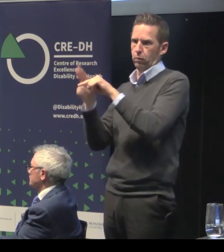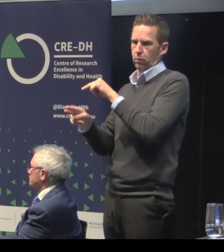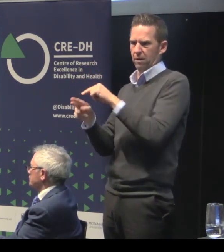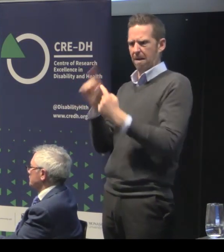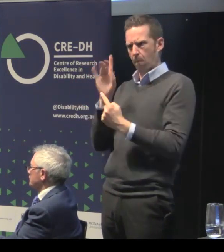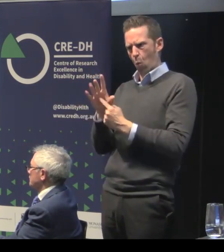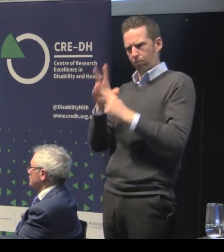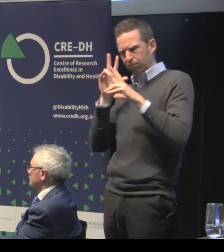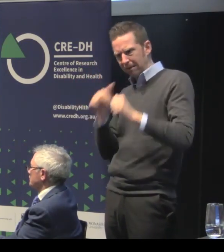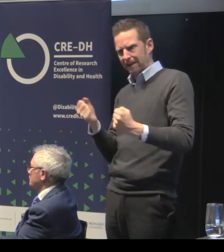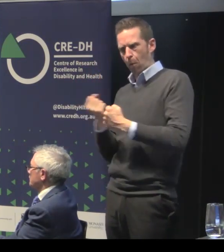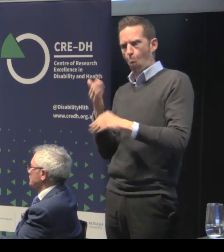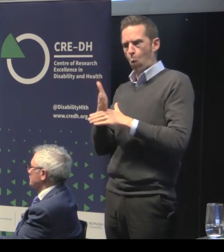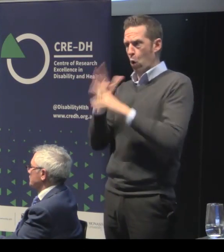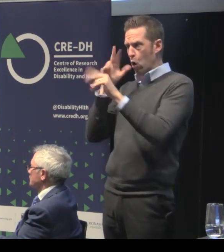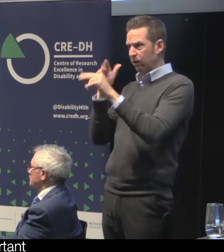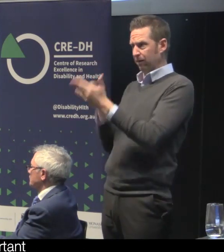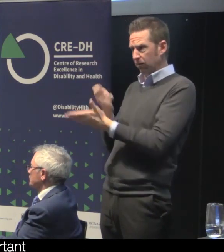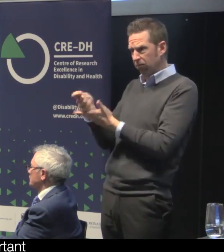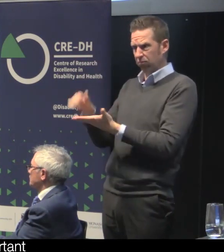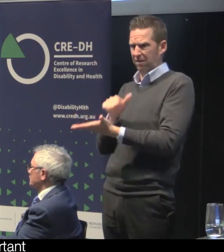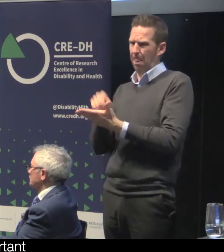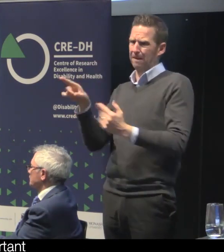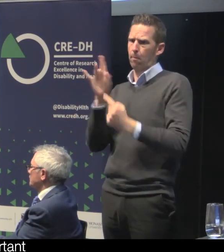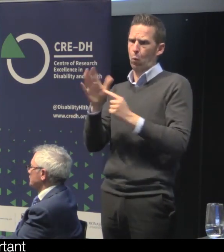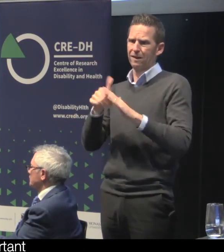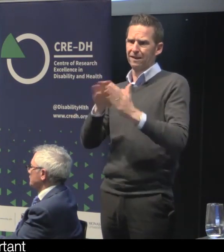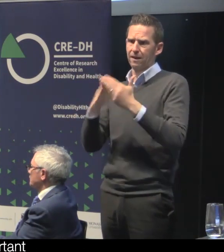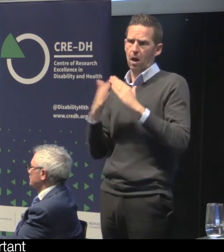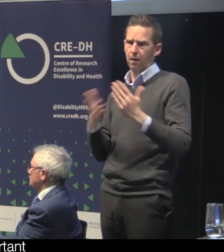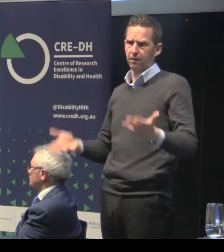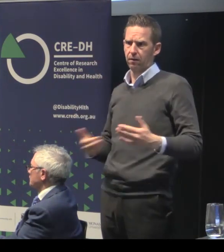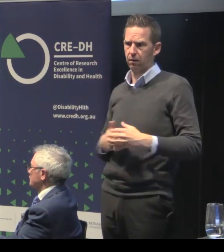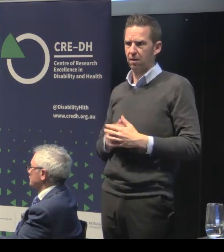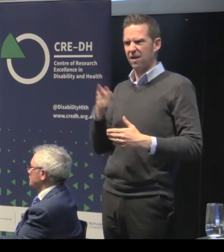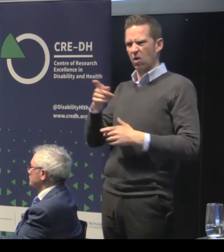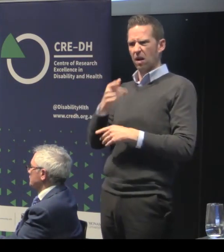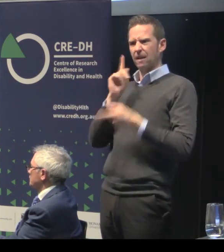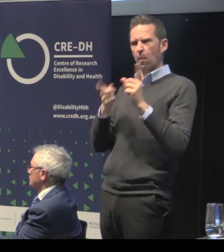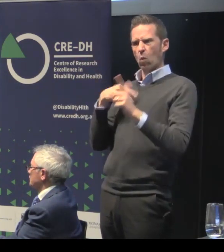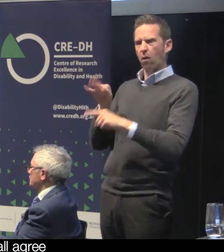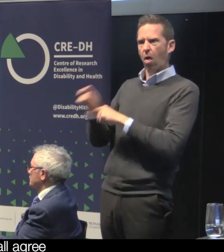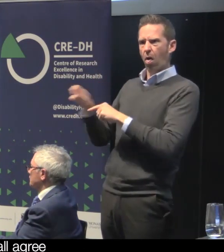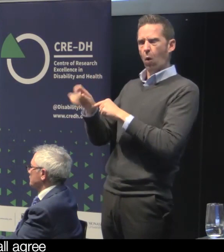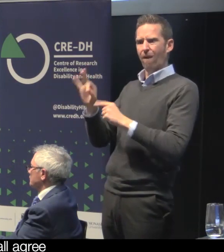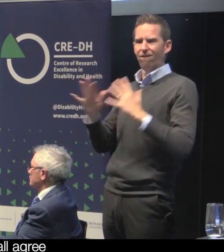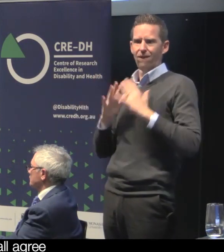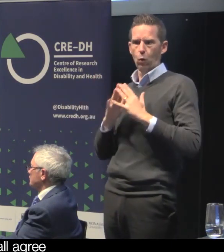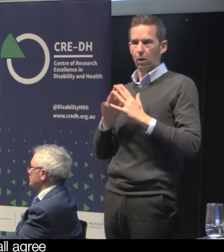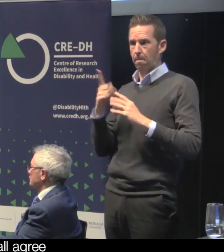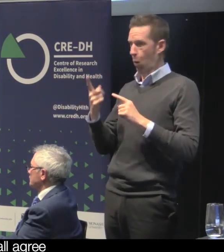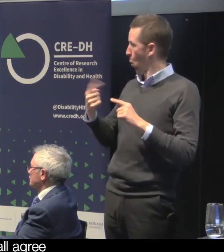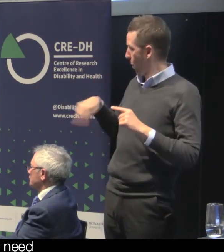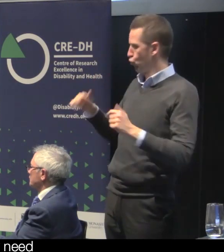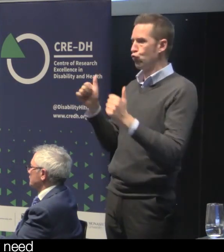importance of care support work. It's so important in our society. It's not very well valued. And I think we'd all agree on this platform that we